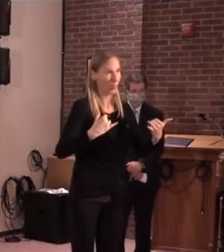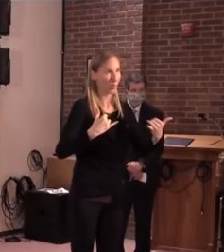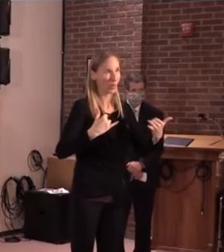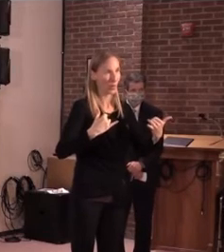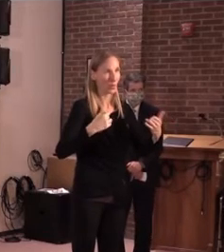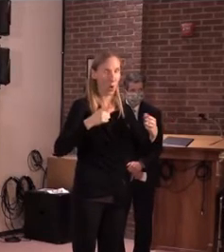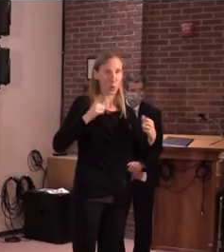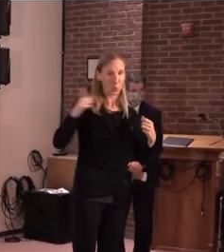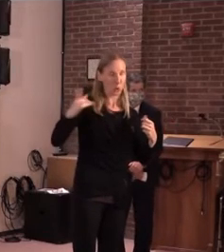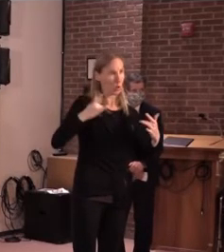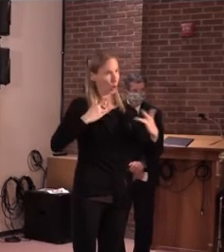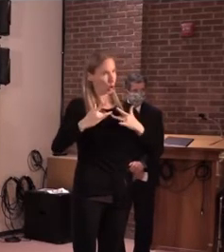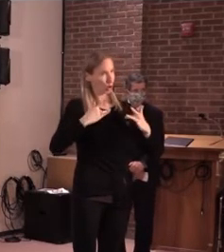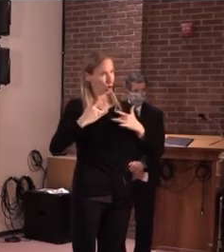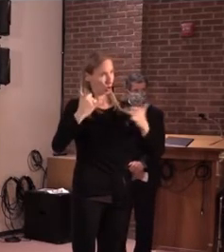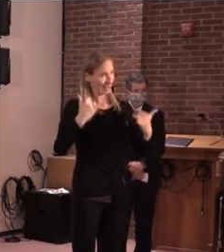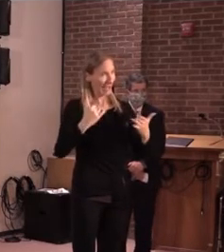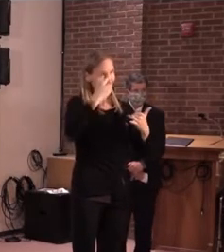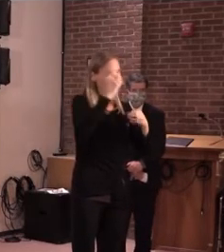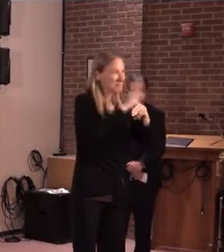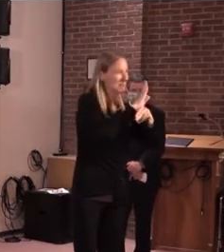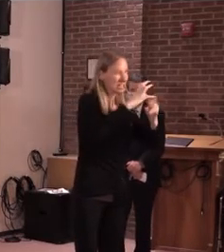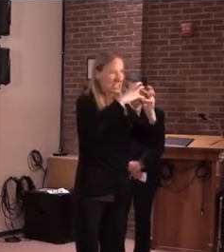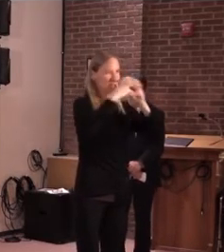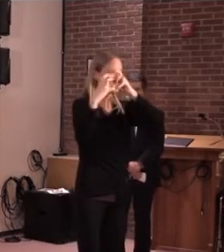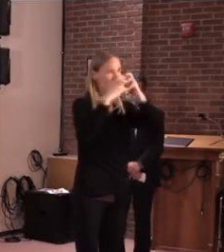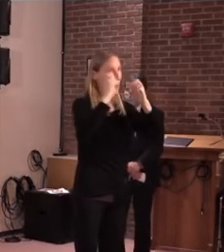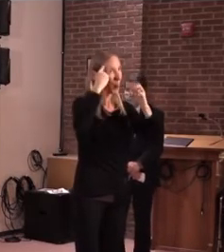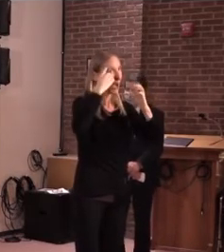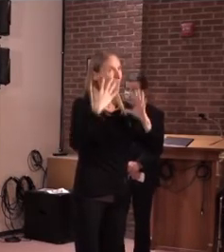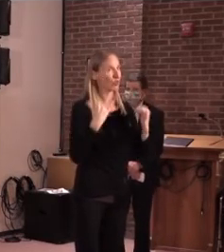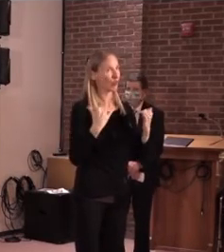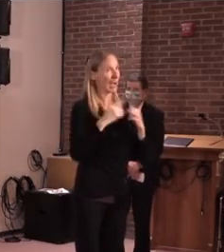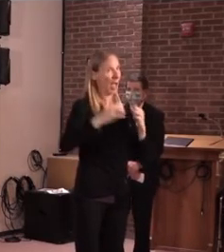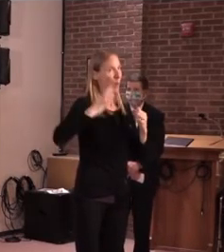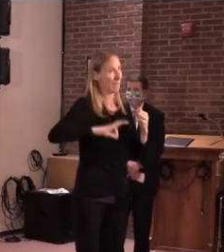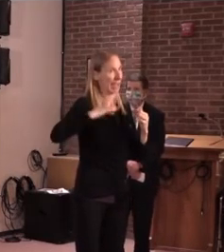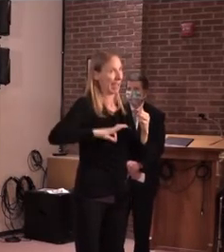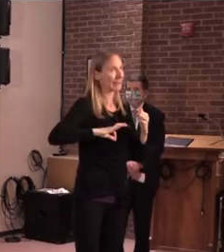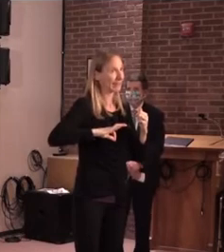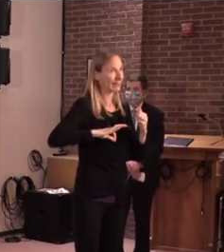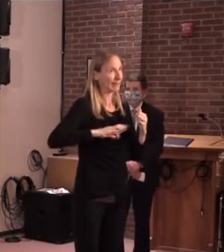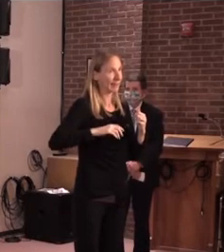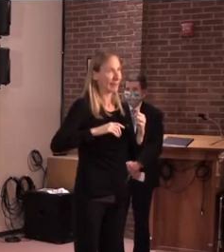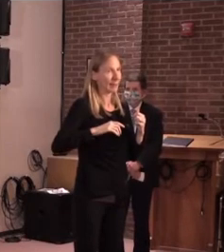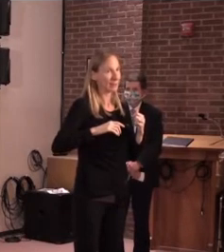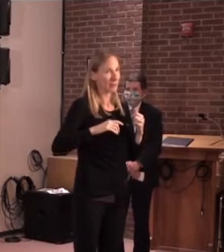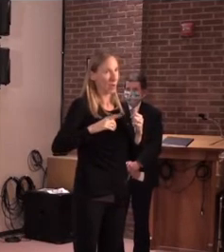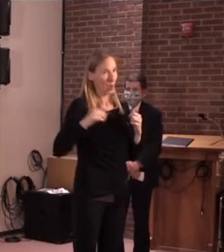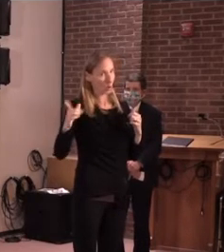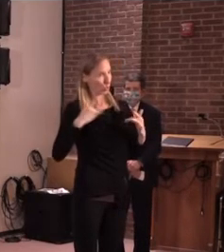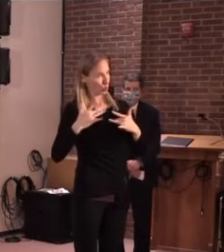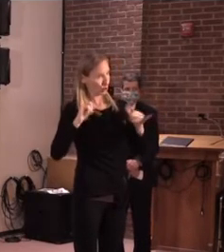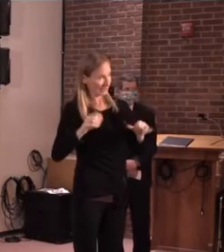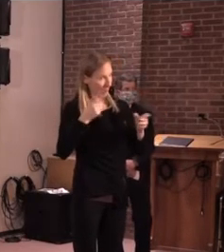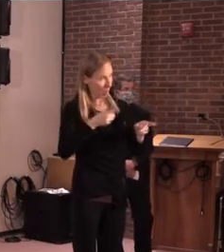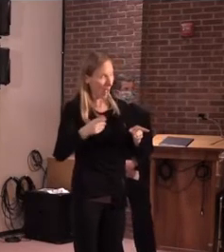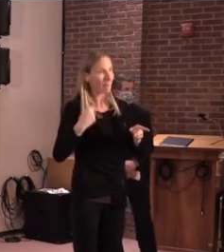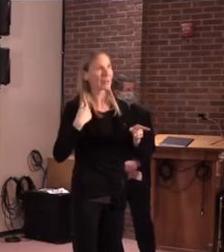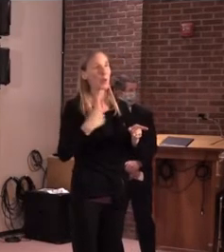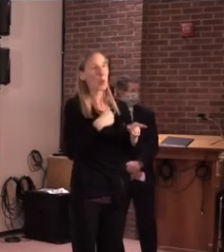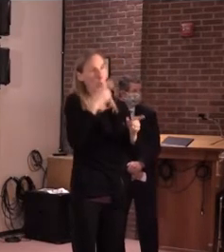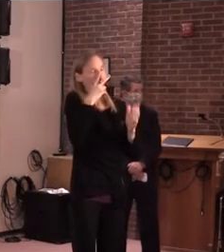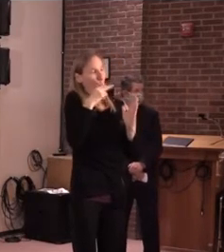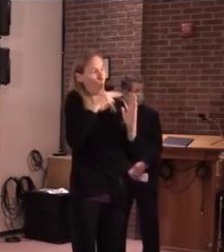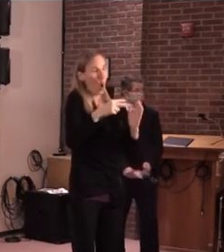could happen here in Vermont without giving too much hope to the tourism industry? Yeah, no, again, we're watching the modeling,